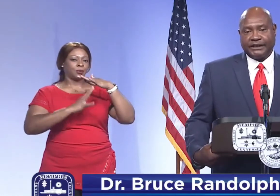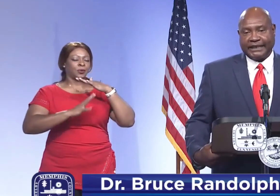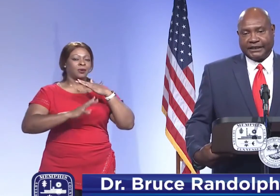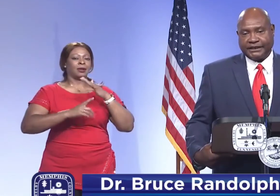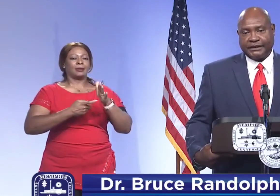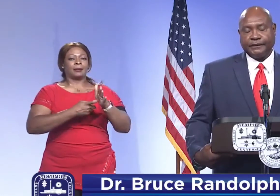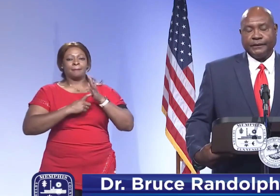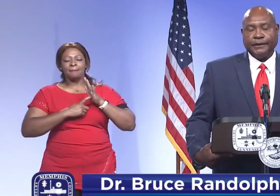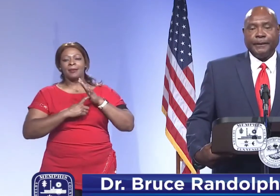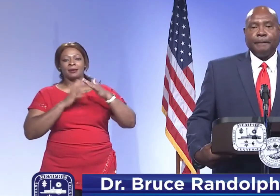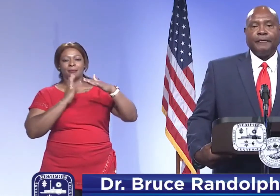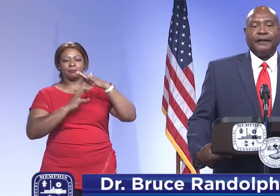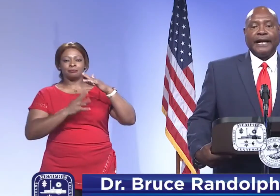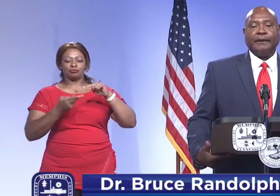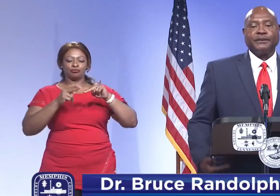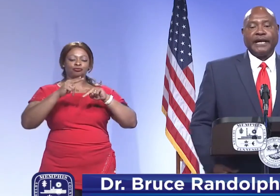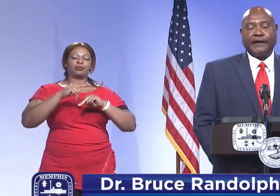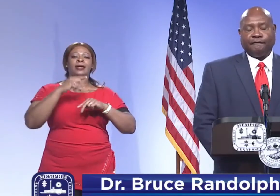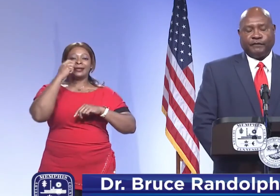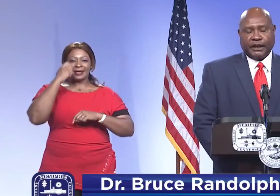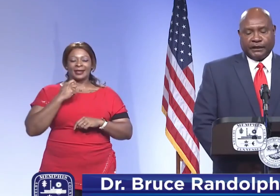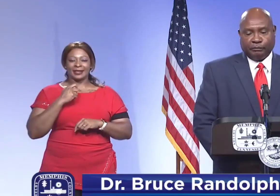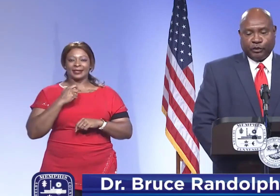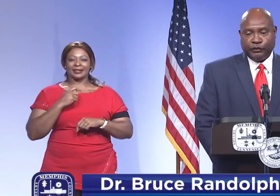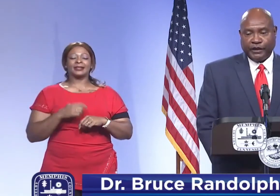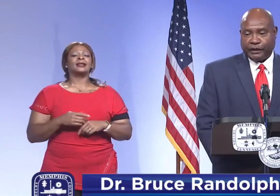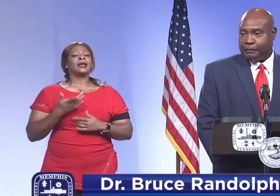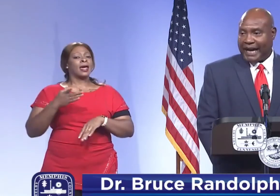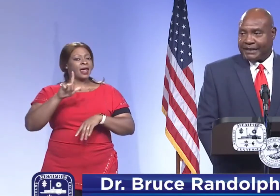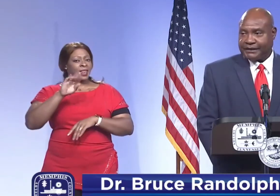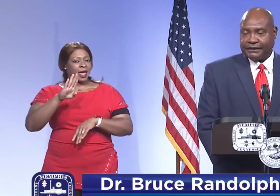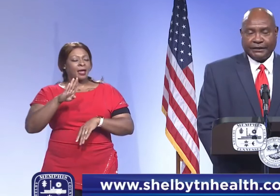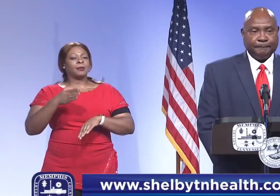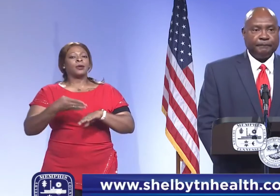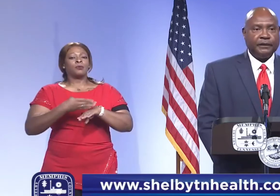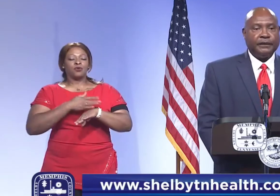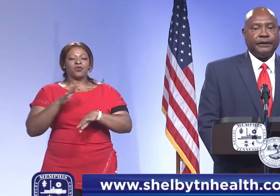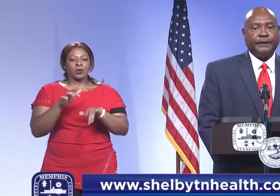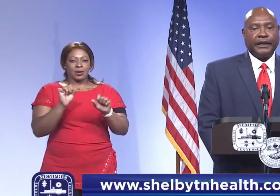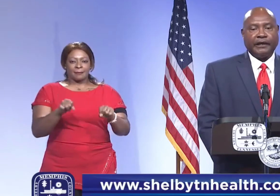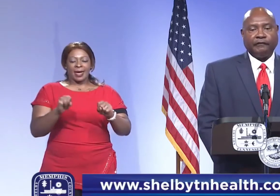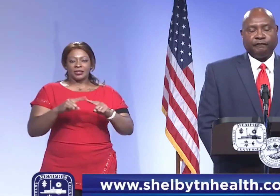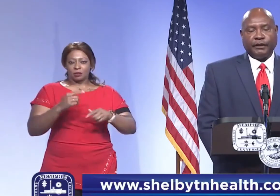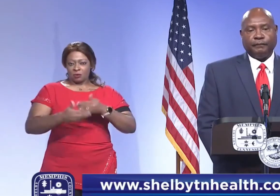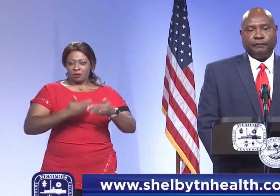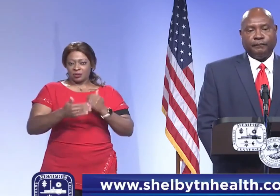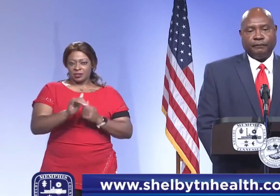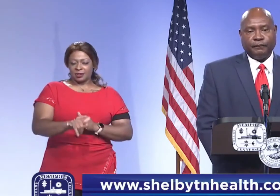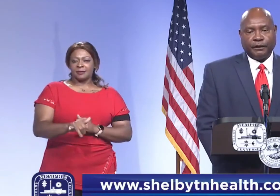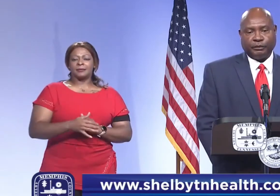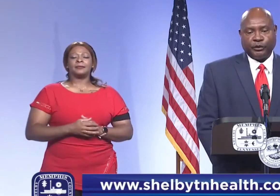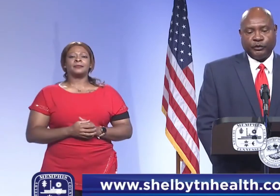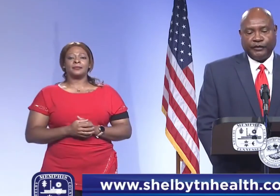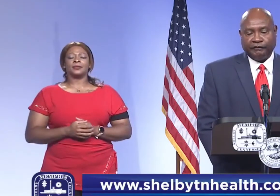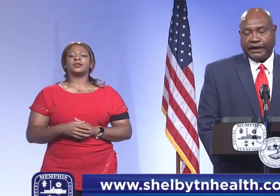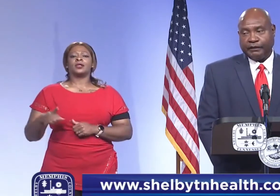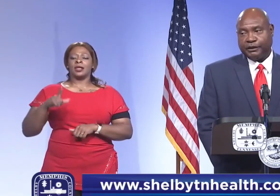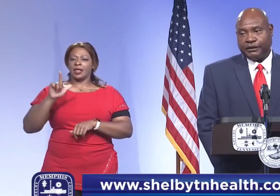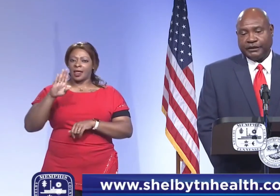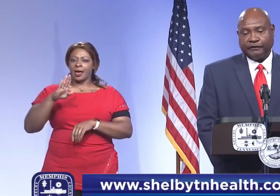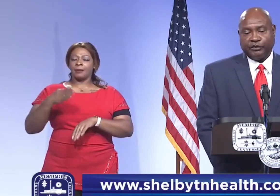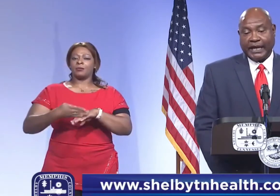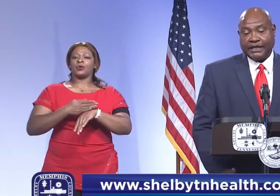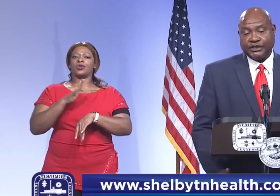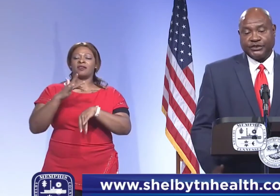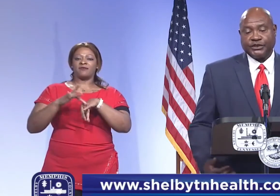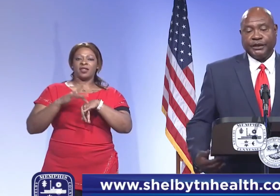for testing. The labs have improved their capacity and have improved the availability